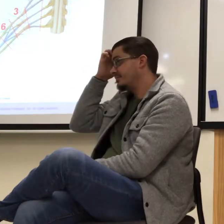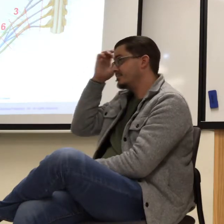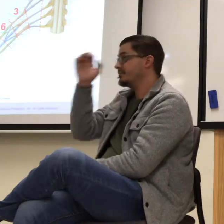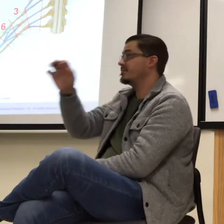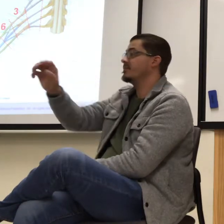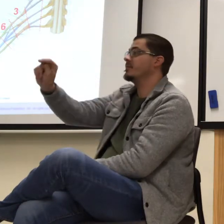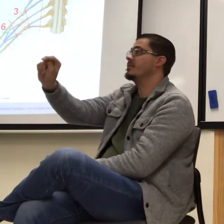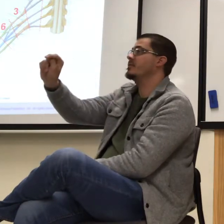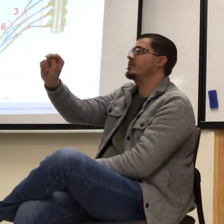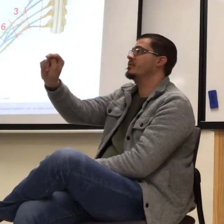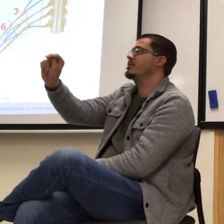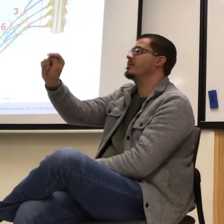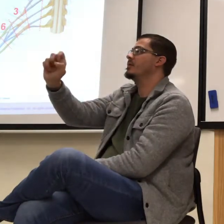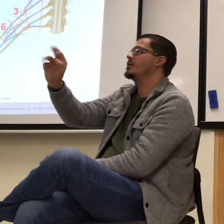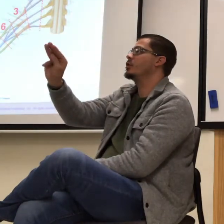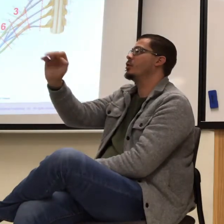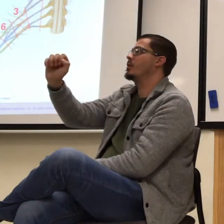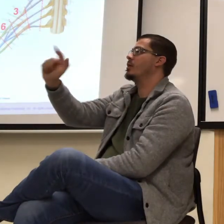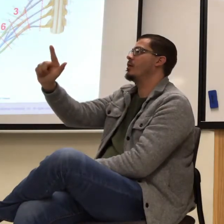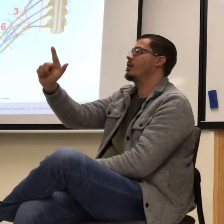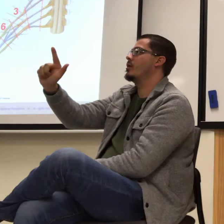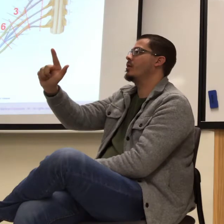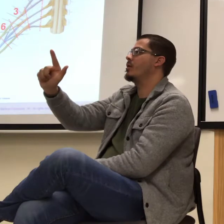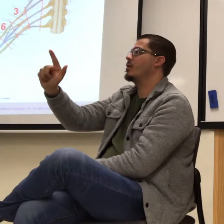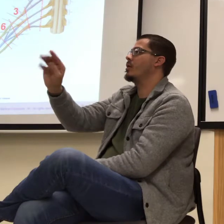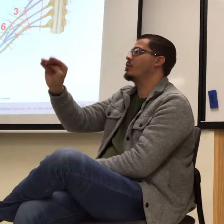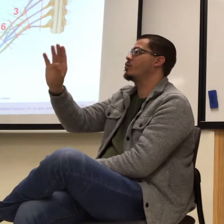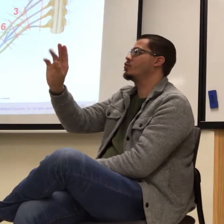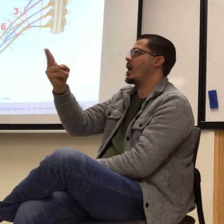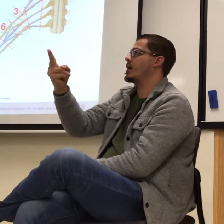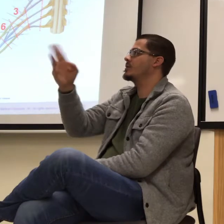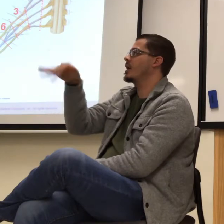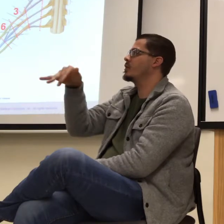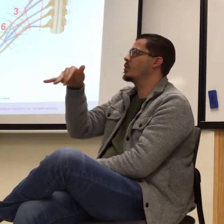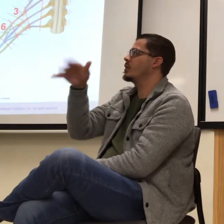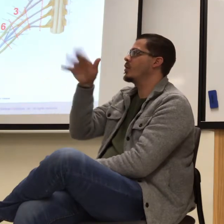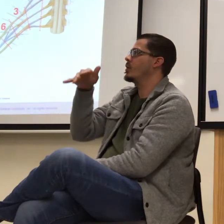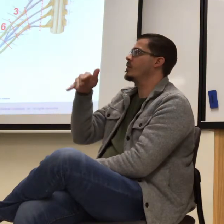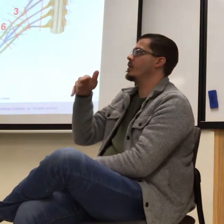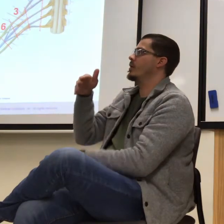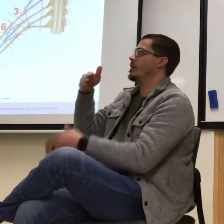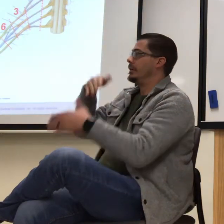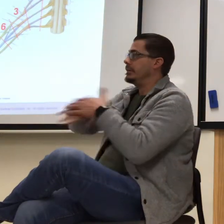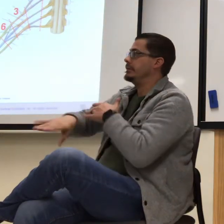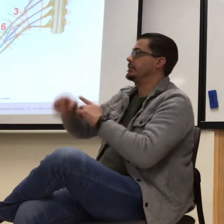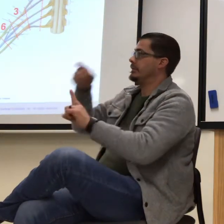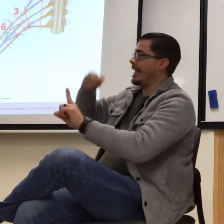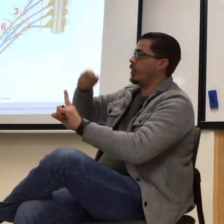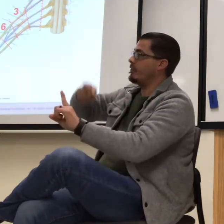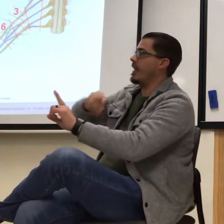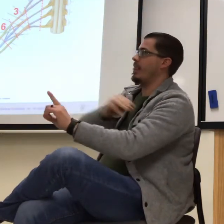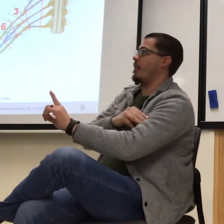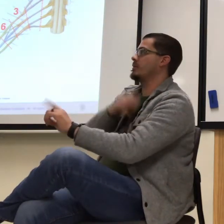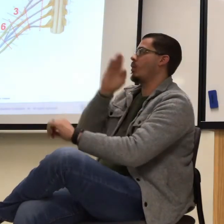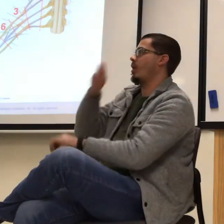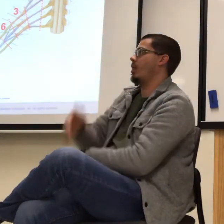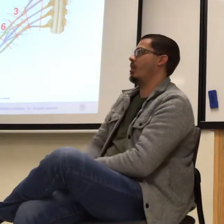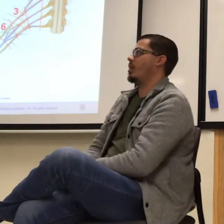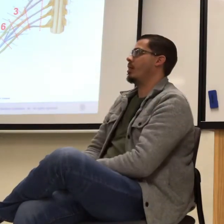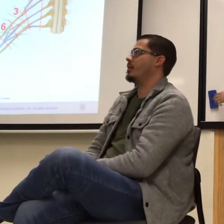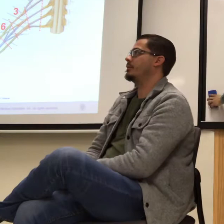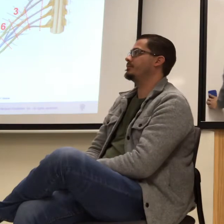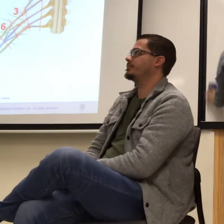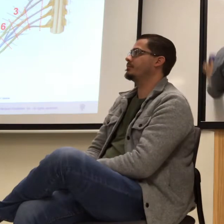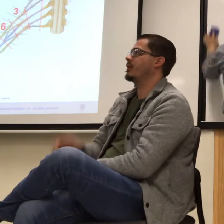Terminal branch means it basically is the branch that's going to go and innervate the muscle. Okay.